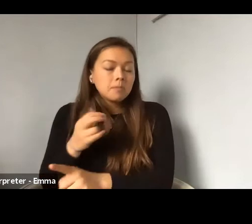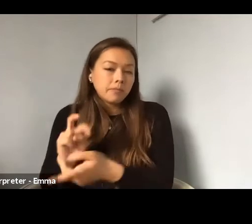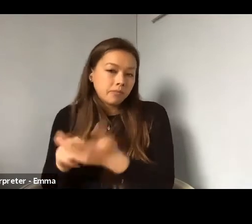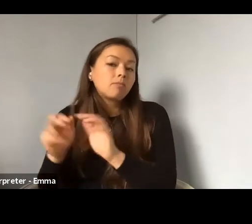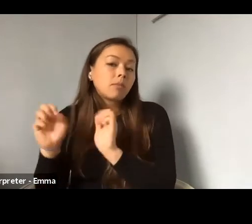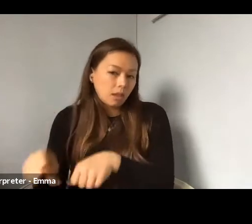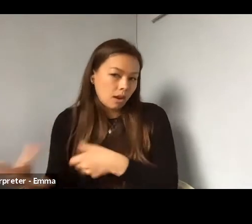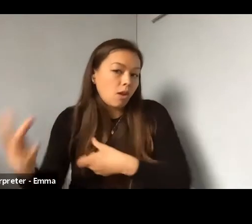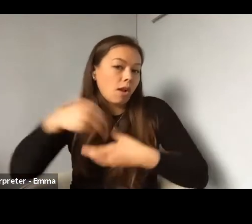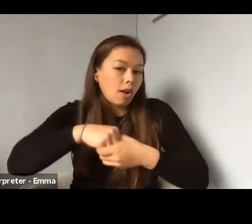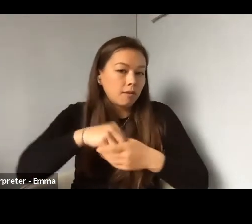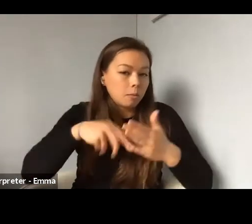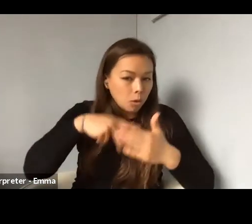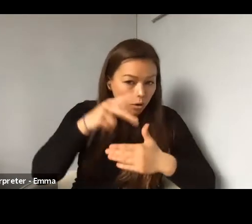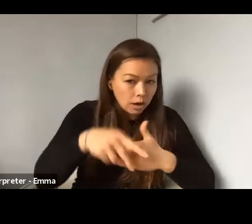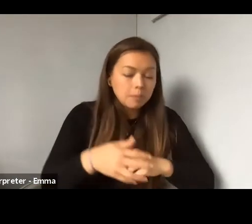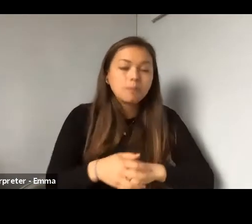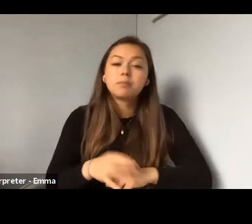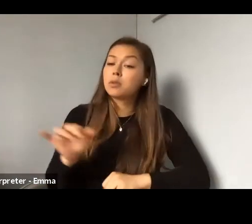client.